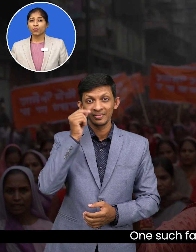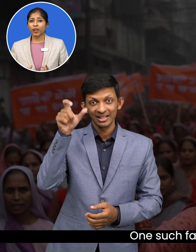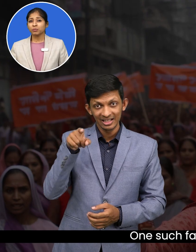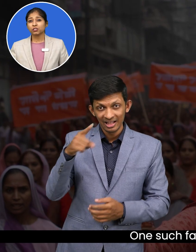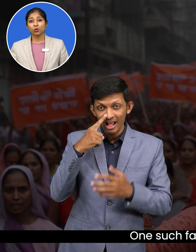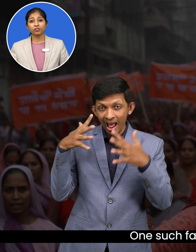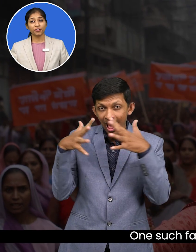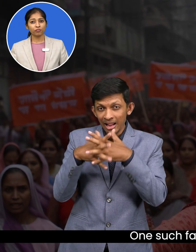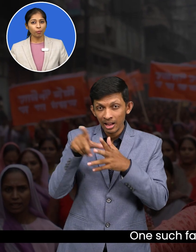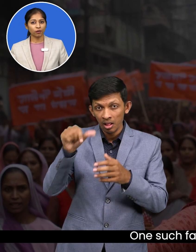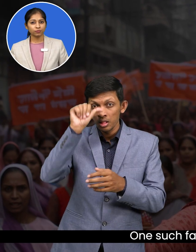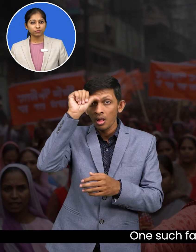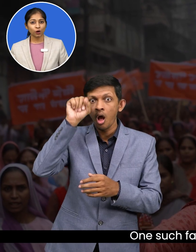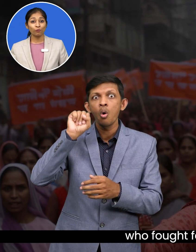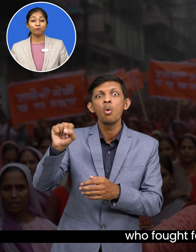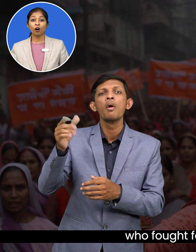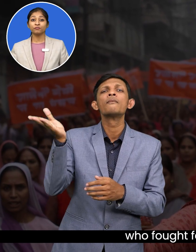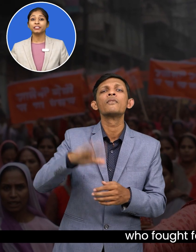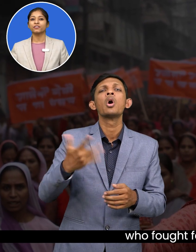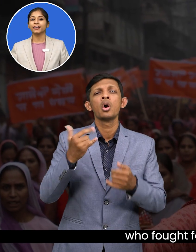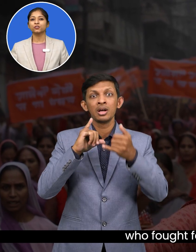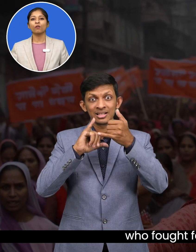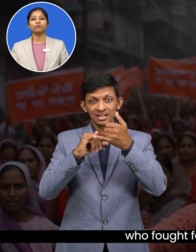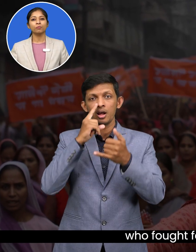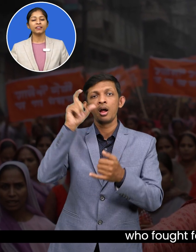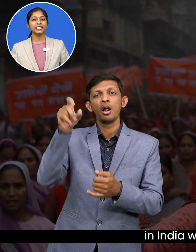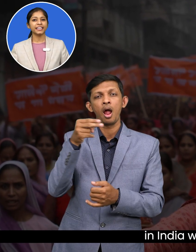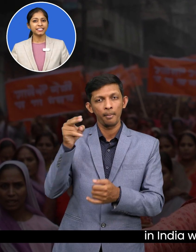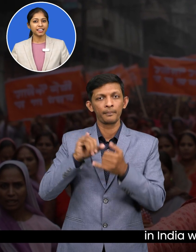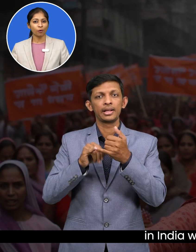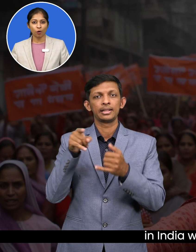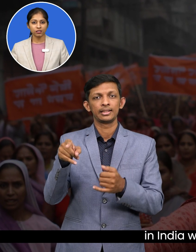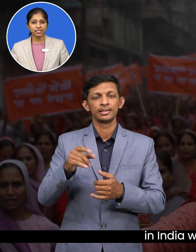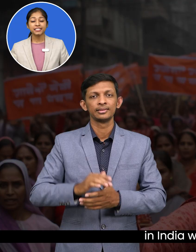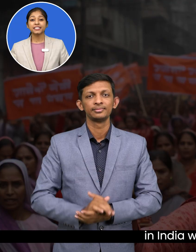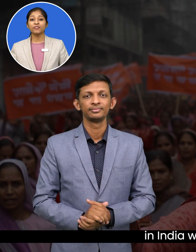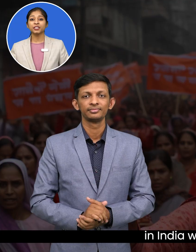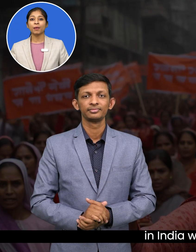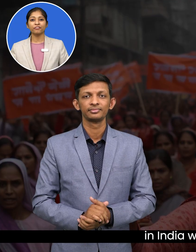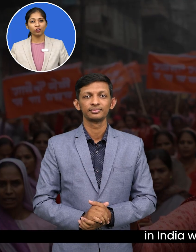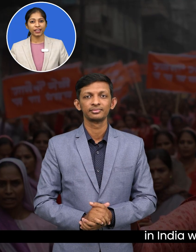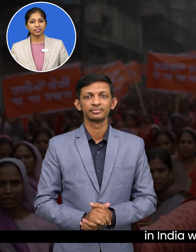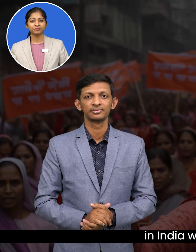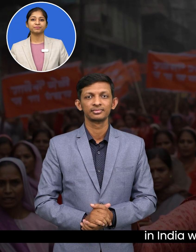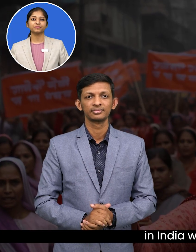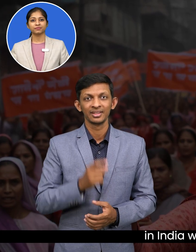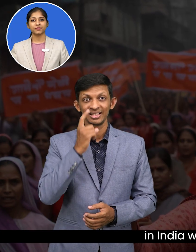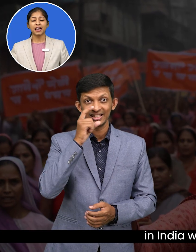One such famous social reformer who fought for the rights of women in India was Savitribai